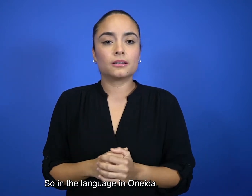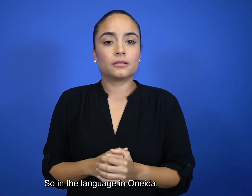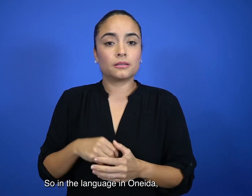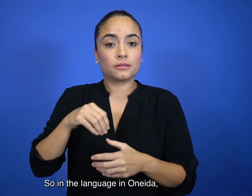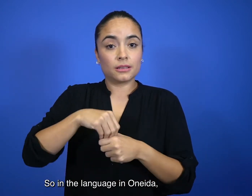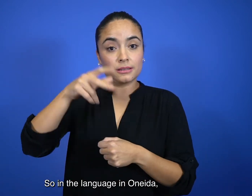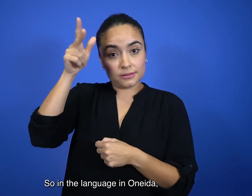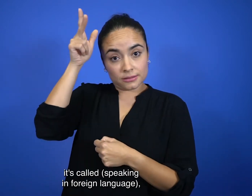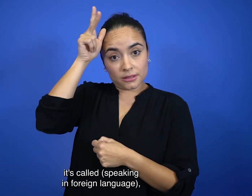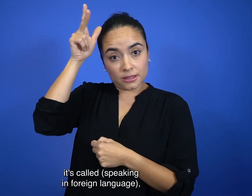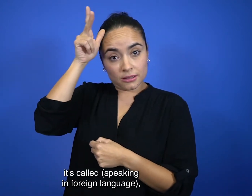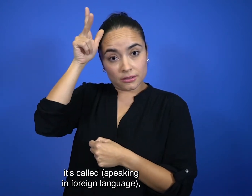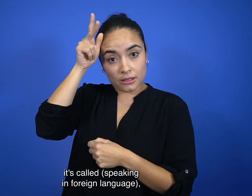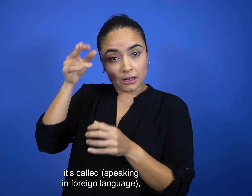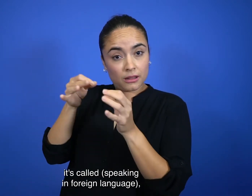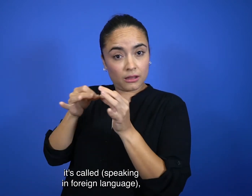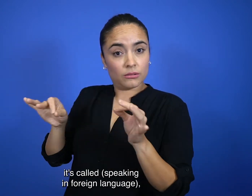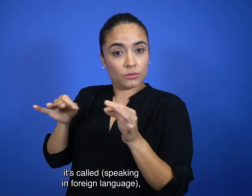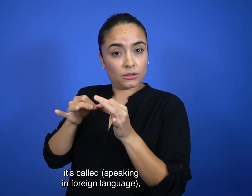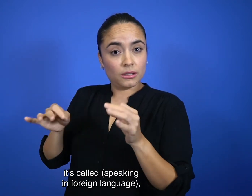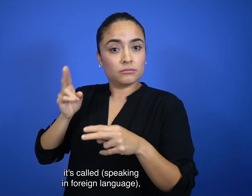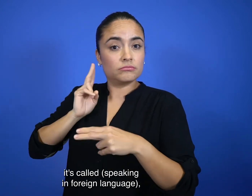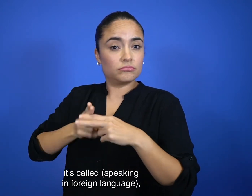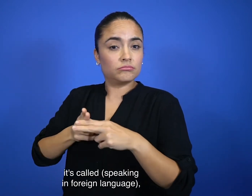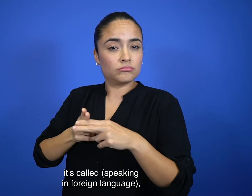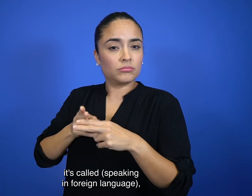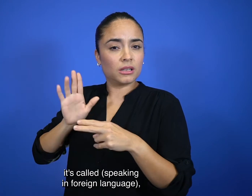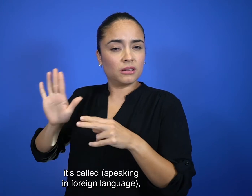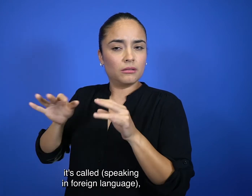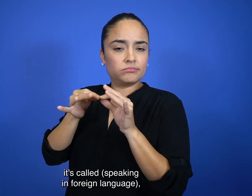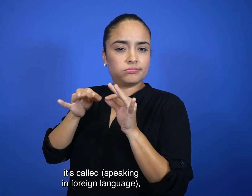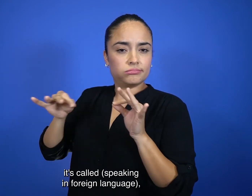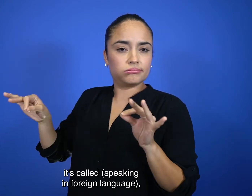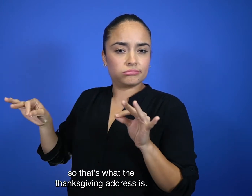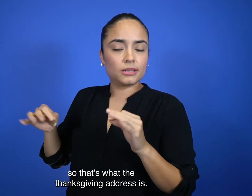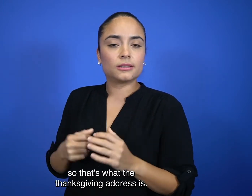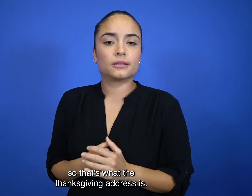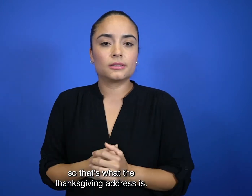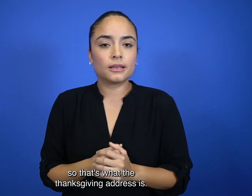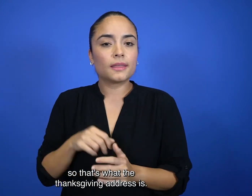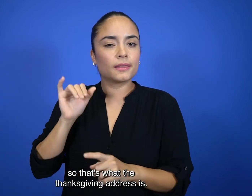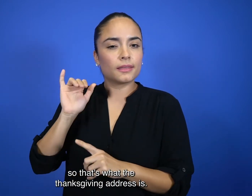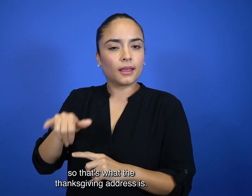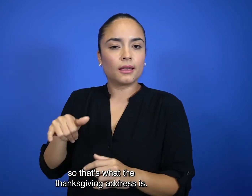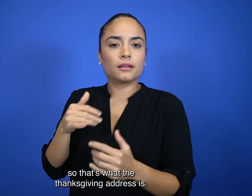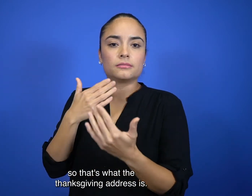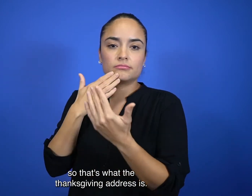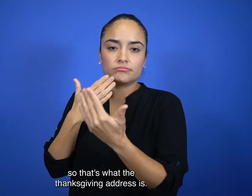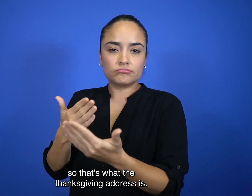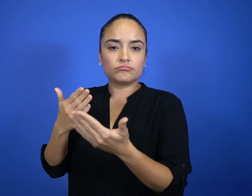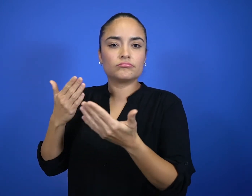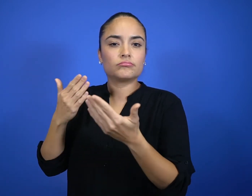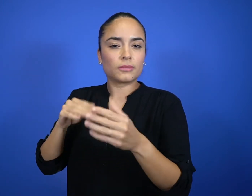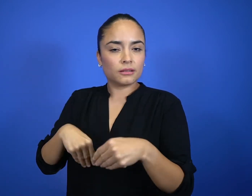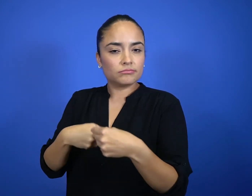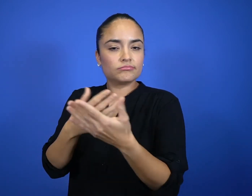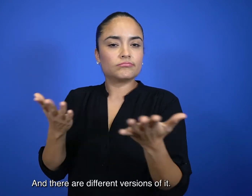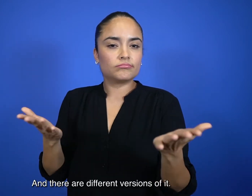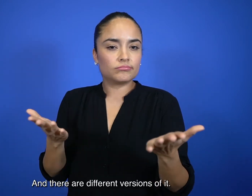in Oneida, it's called Ganawela Duxla. So that's what the Thanksgiving address is. And there